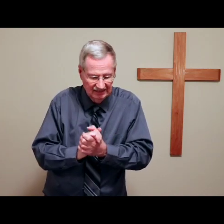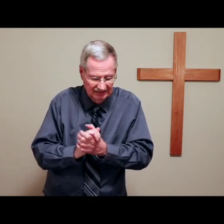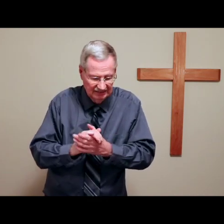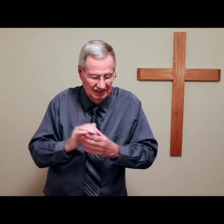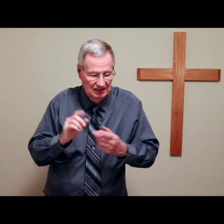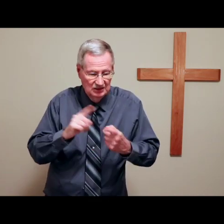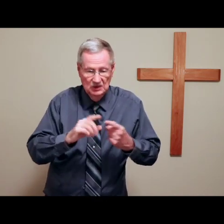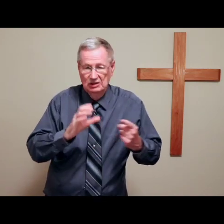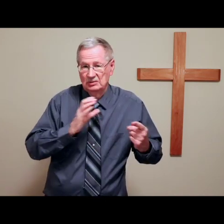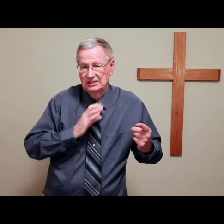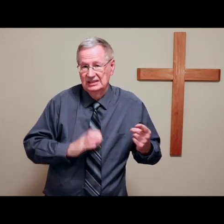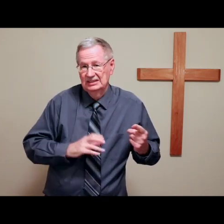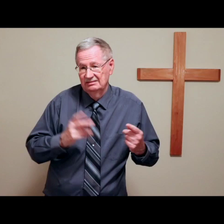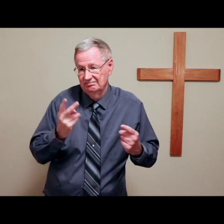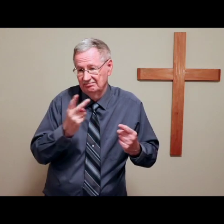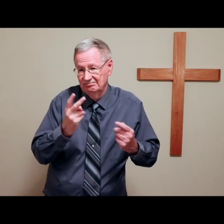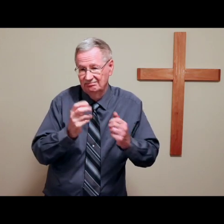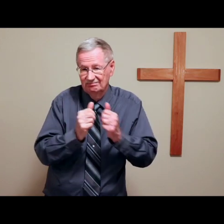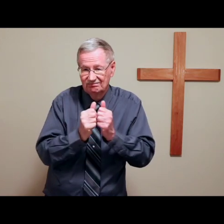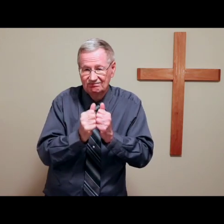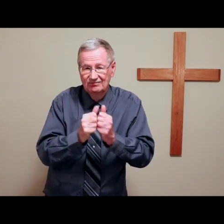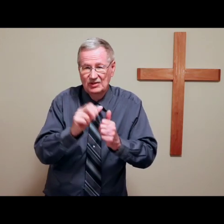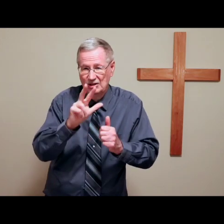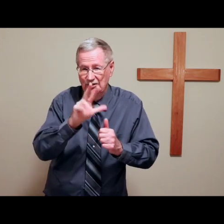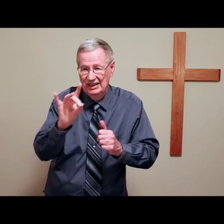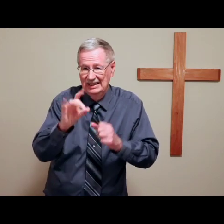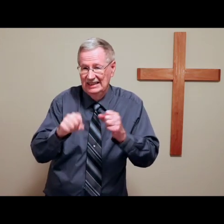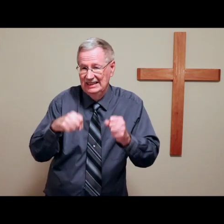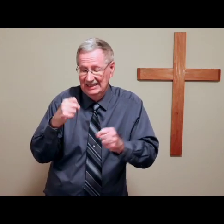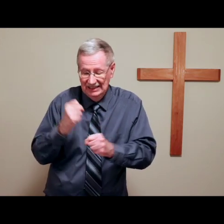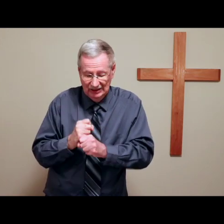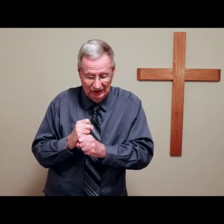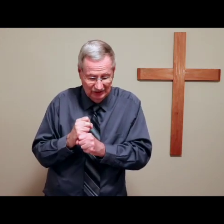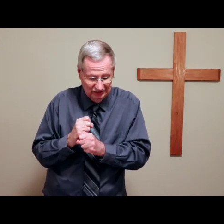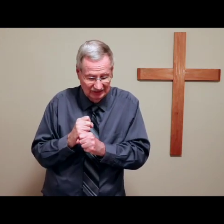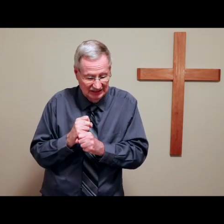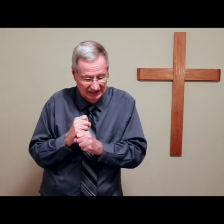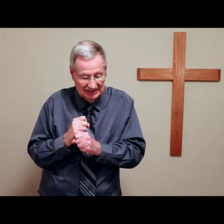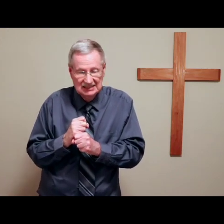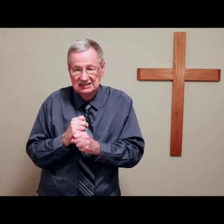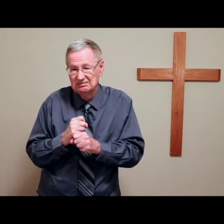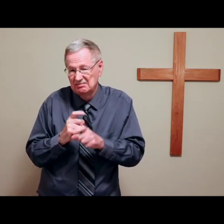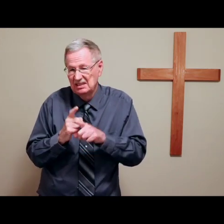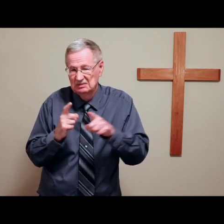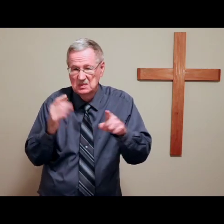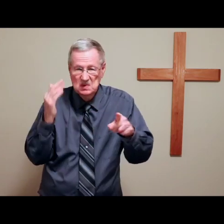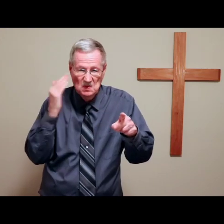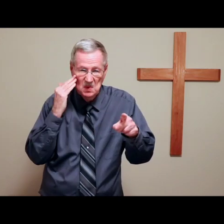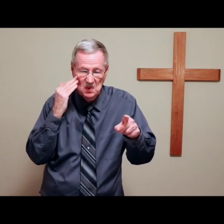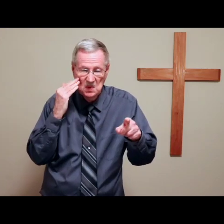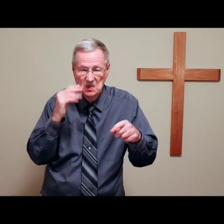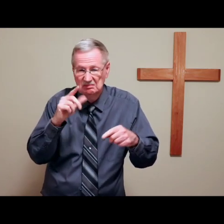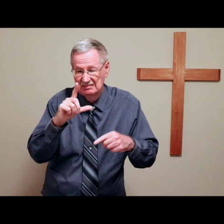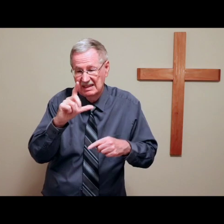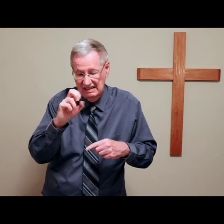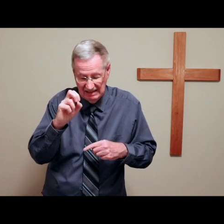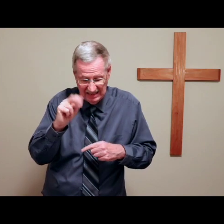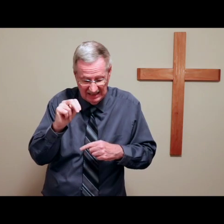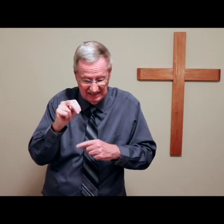a great husband, and Christine and he were together for 38 years.